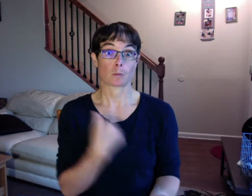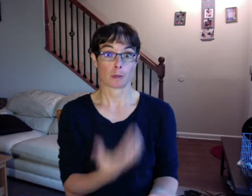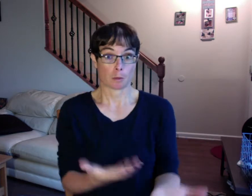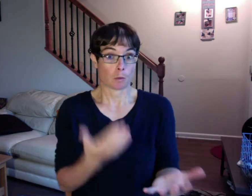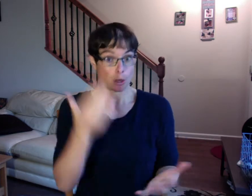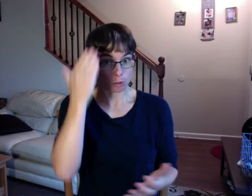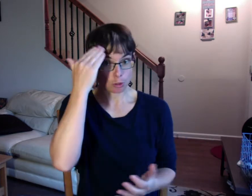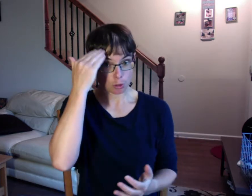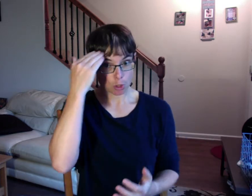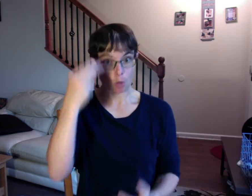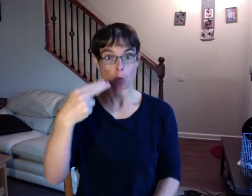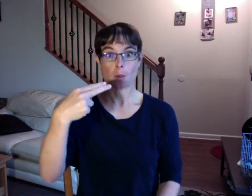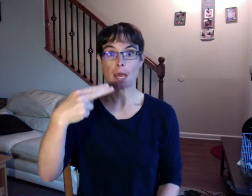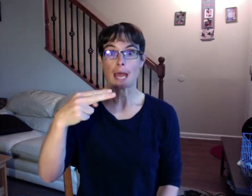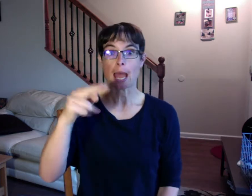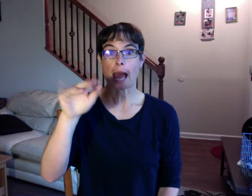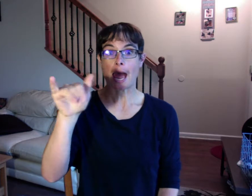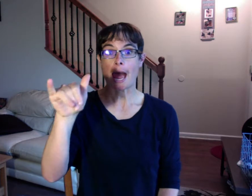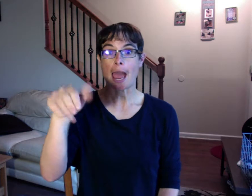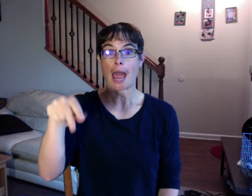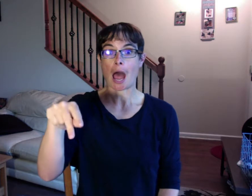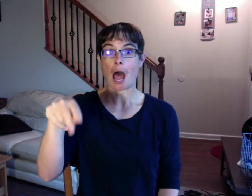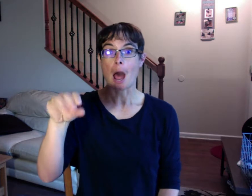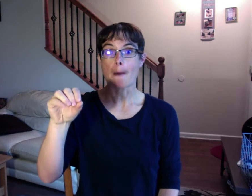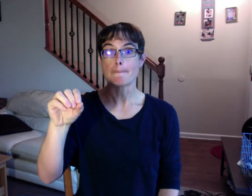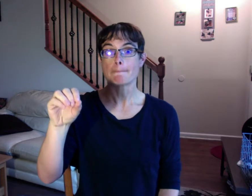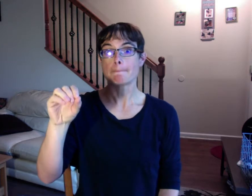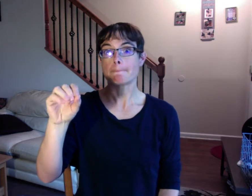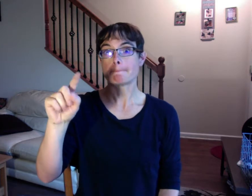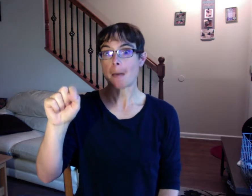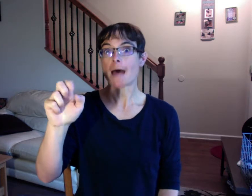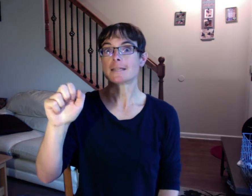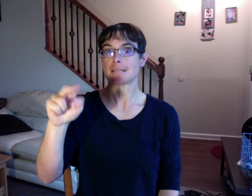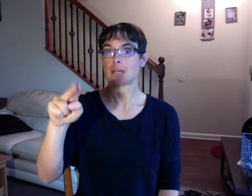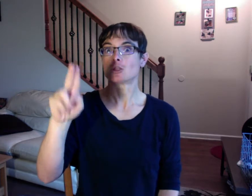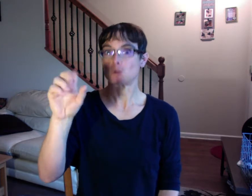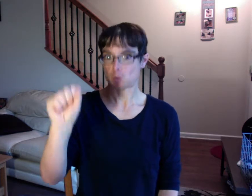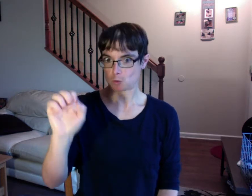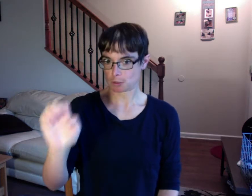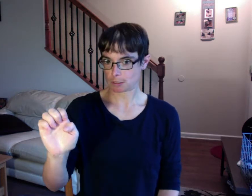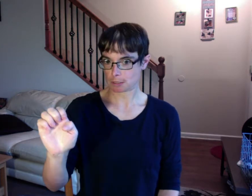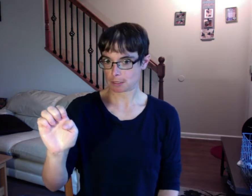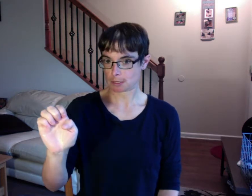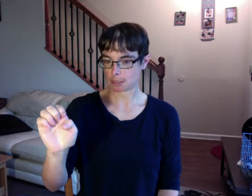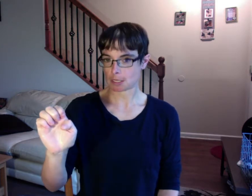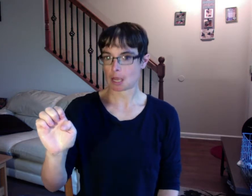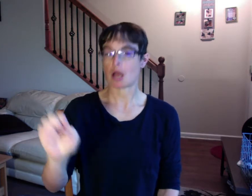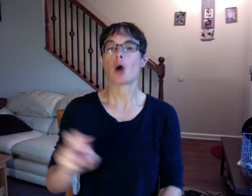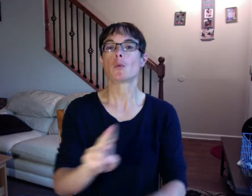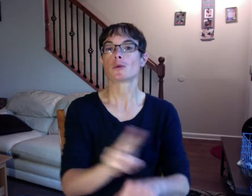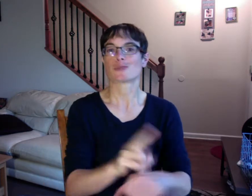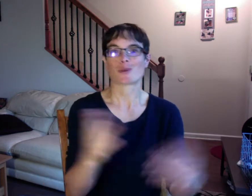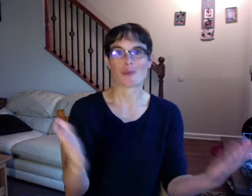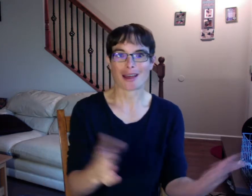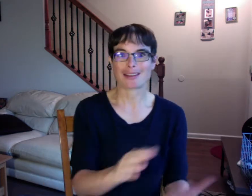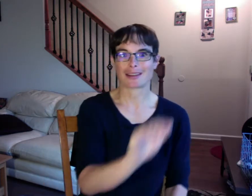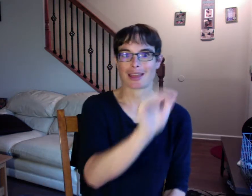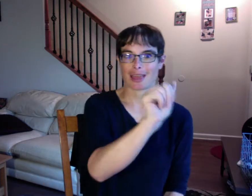squared equals a squared plus b squared. We kind of switched it around a little bit because we can, right?